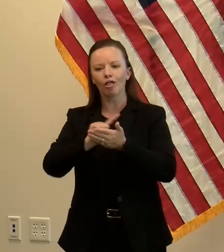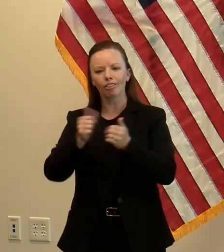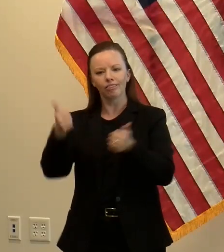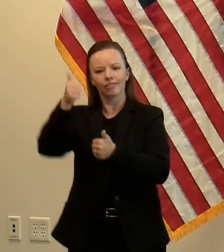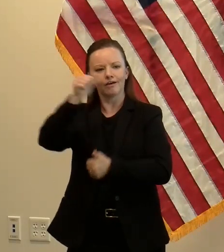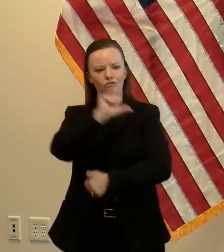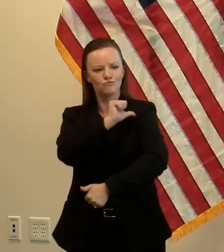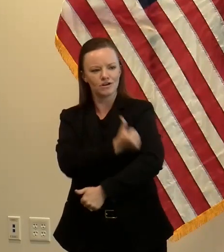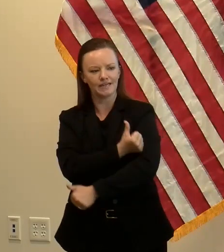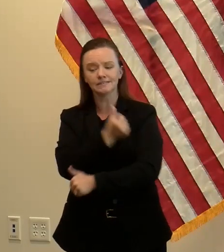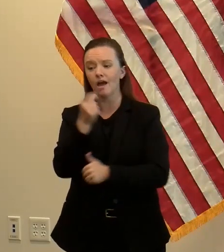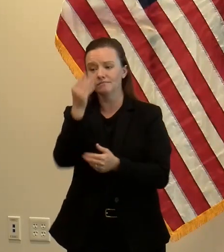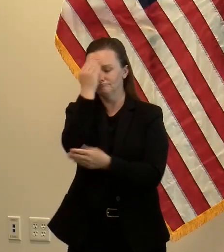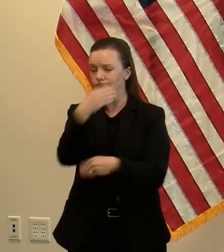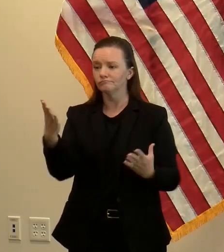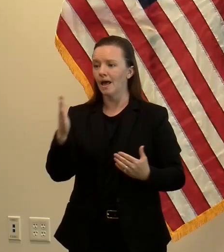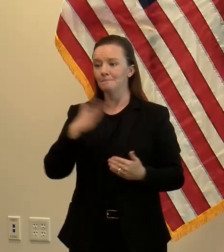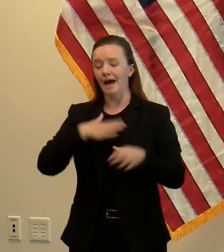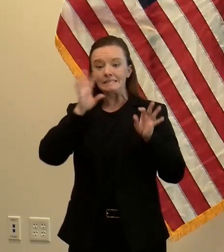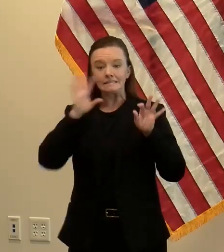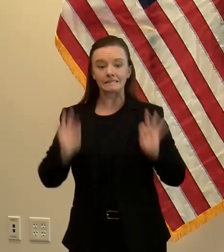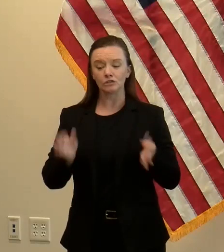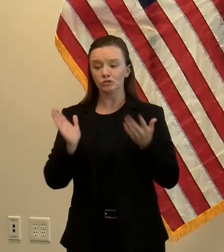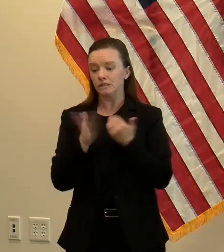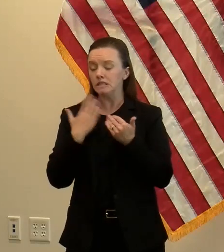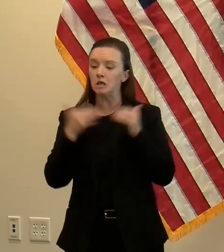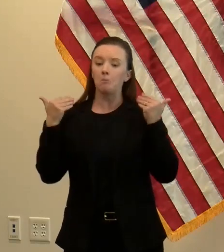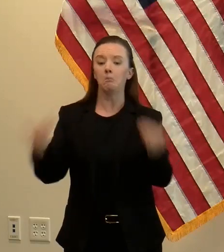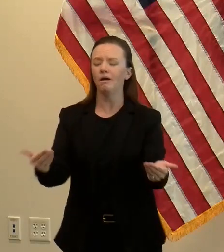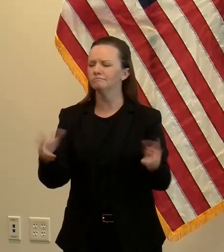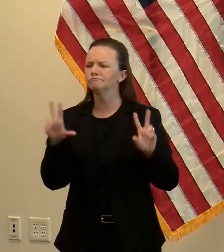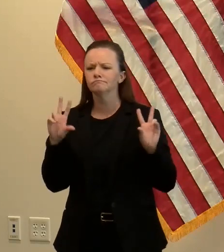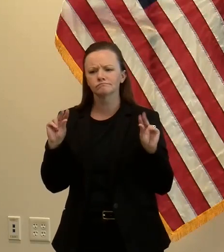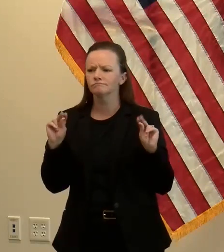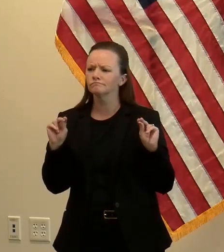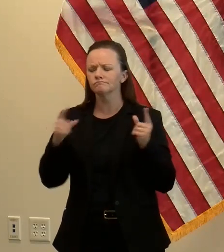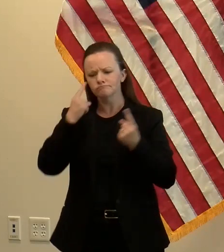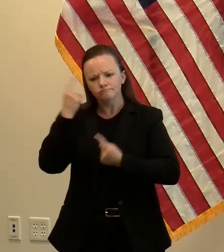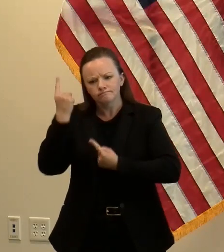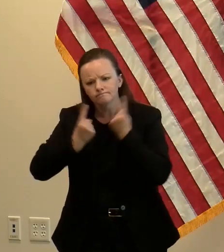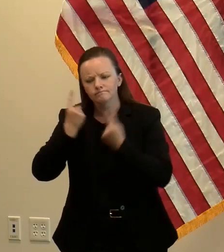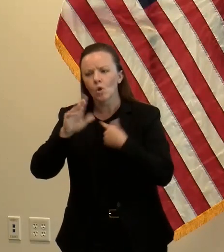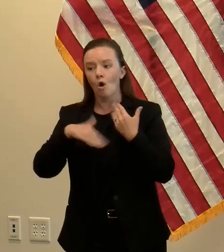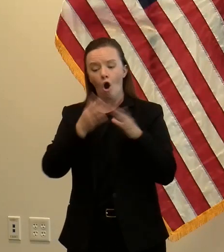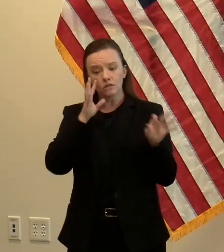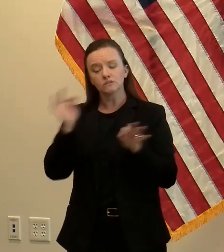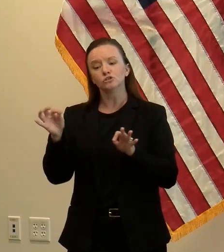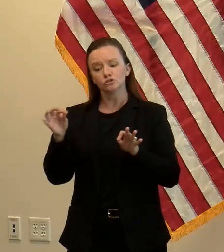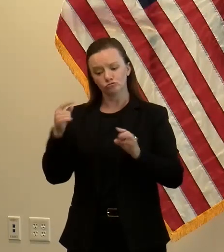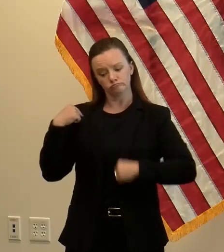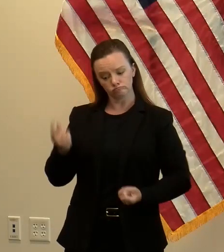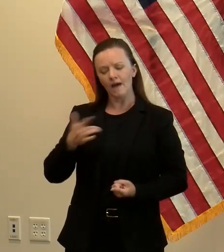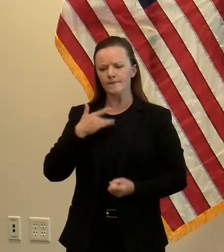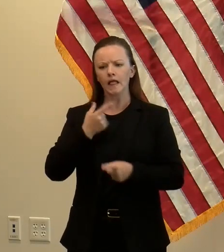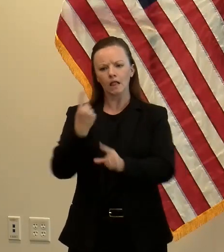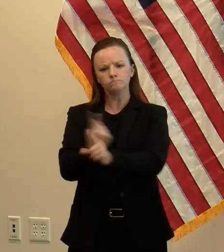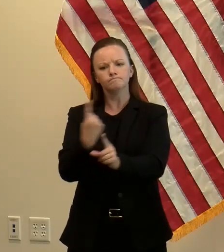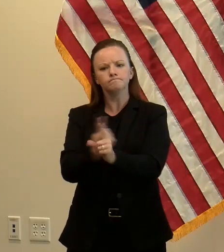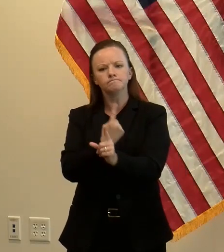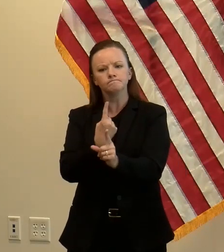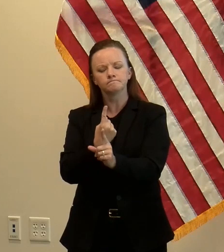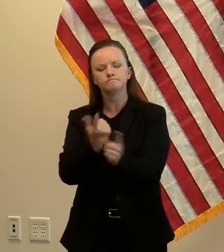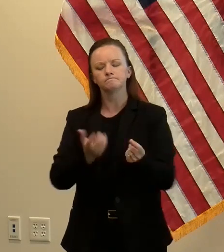that none of these decisions have been easy to make. I believe all of them have been the right decision to make, and we've always